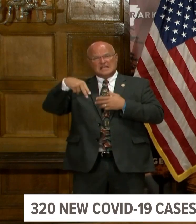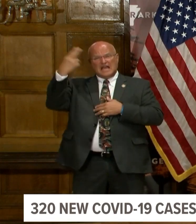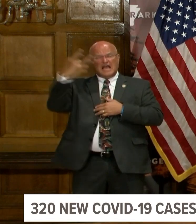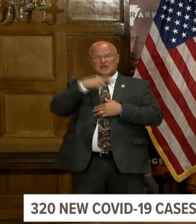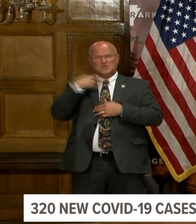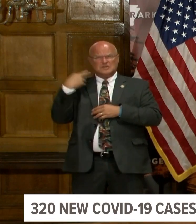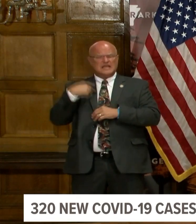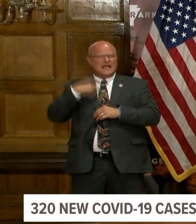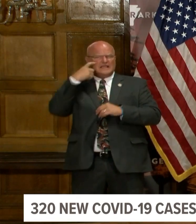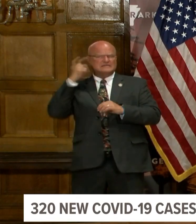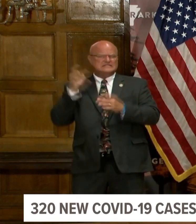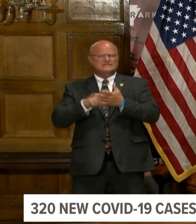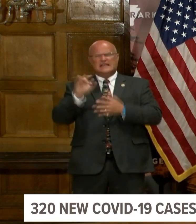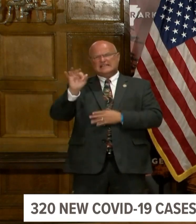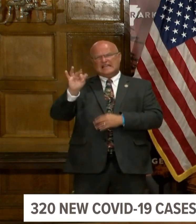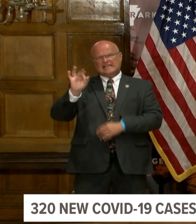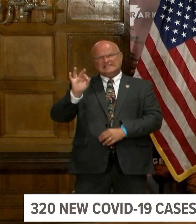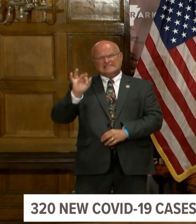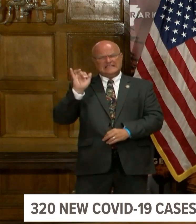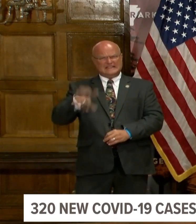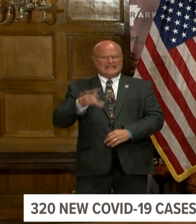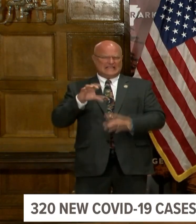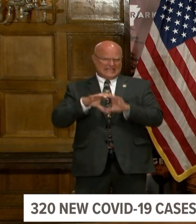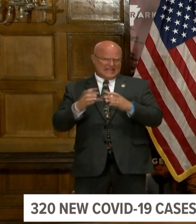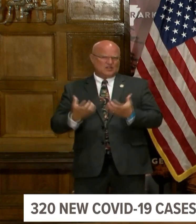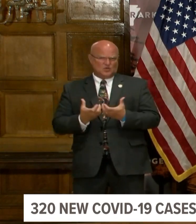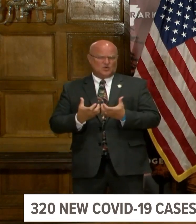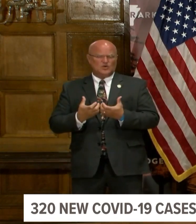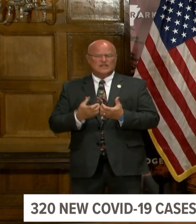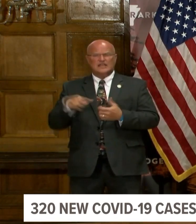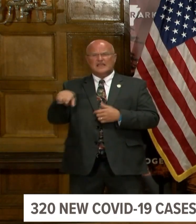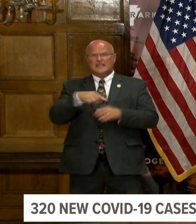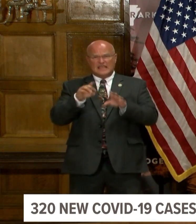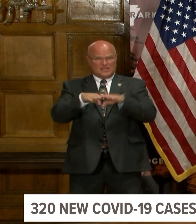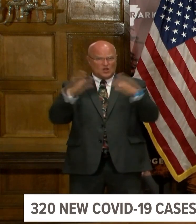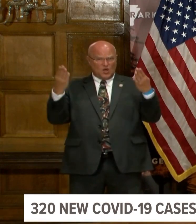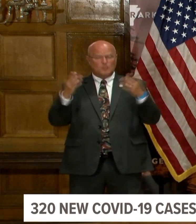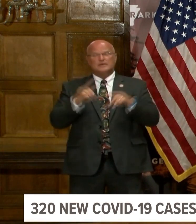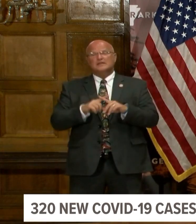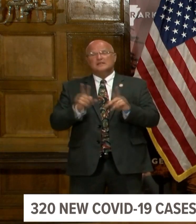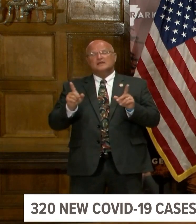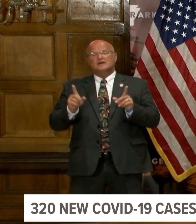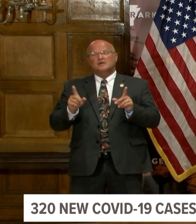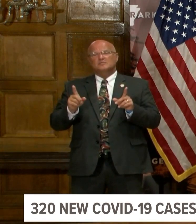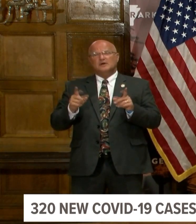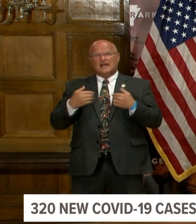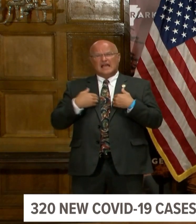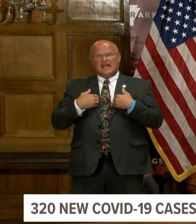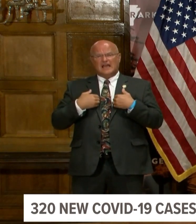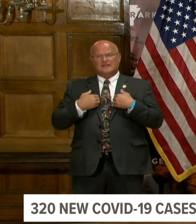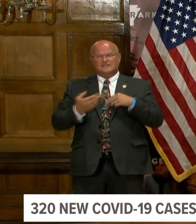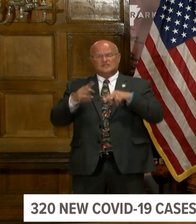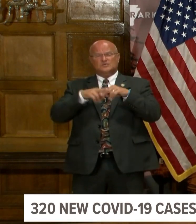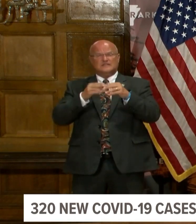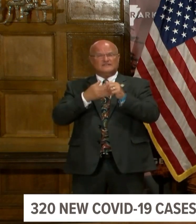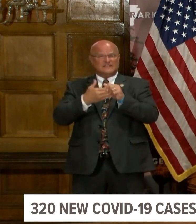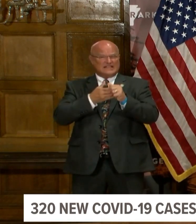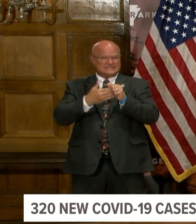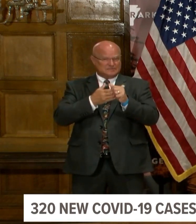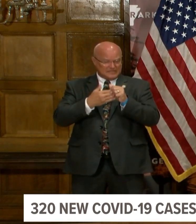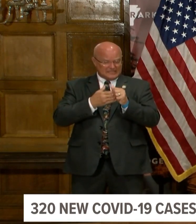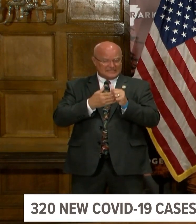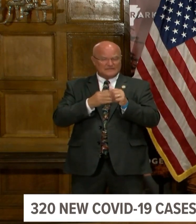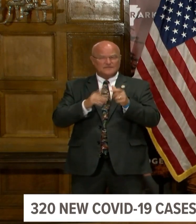was 19 school districts, so we're in that category. They can open, but we have increased flexibility, and